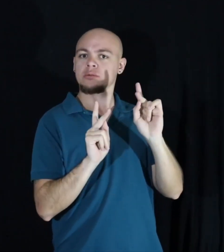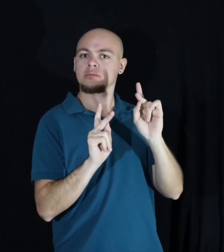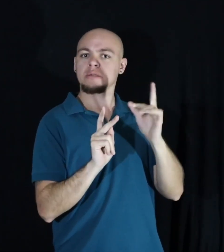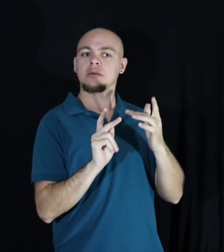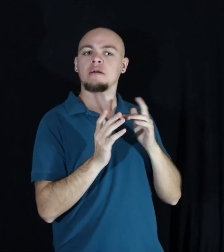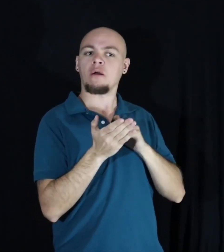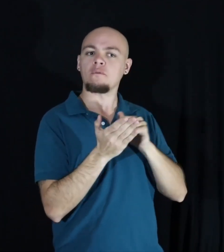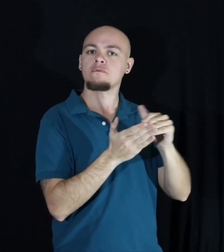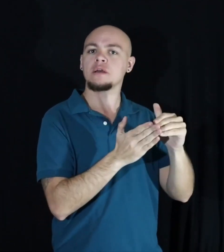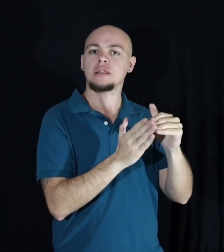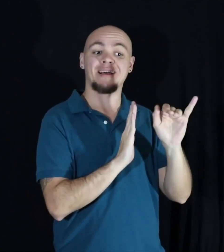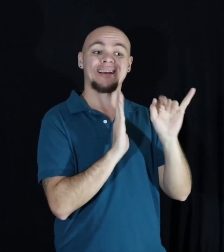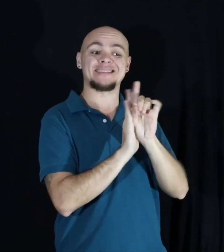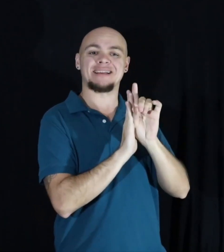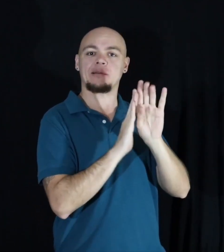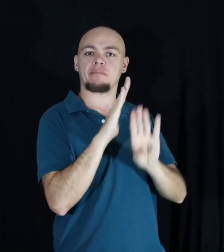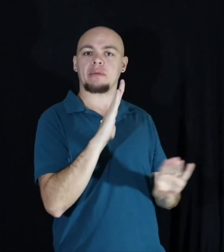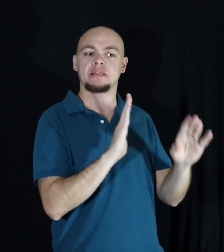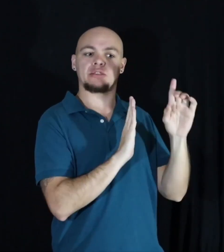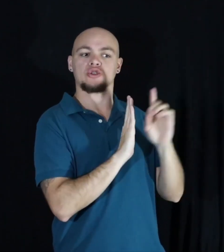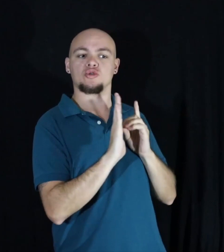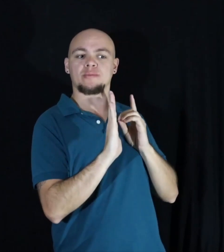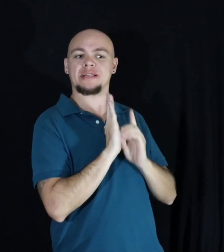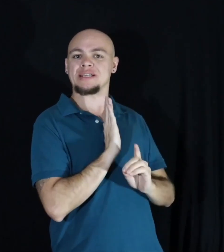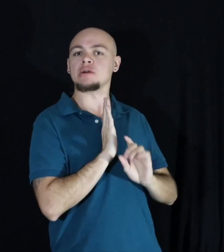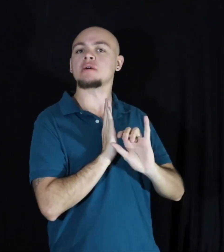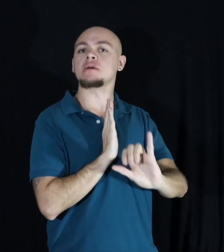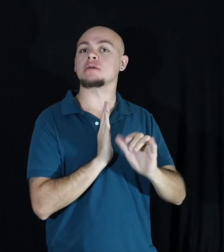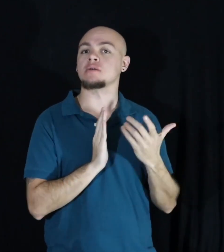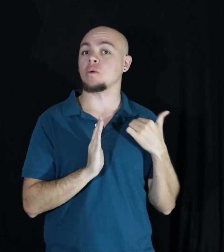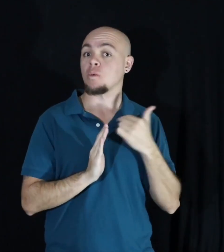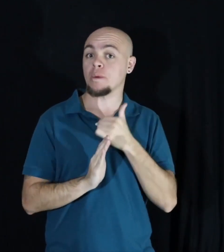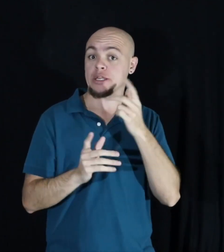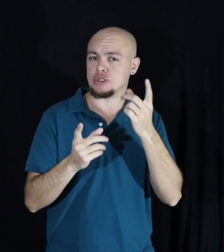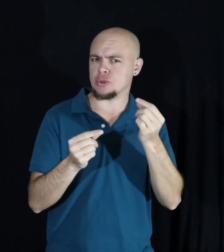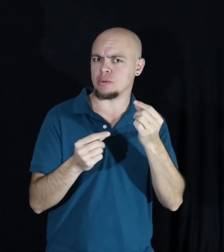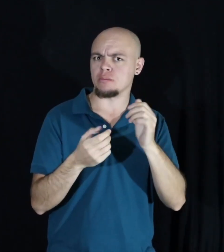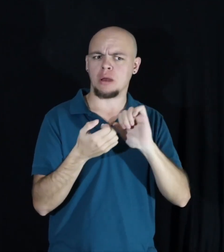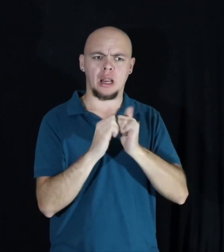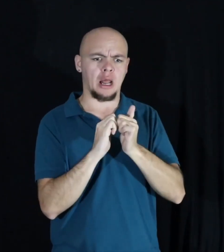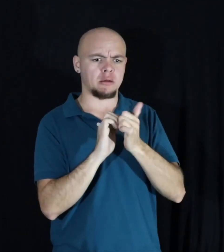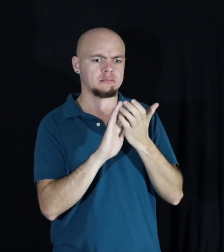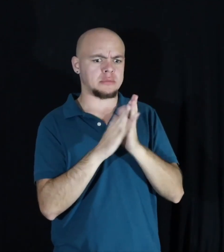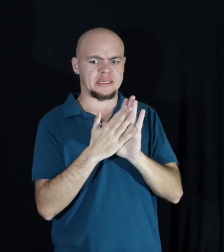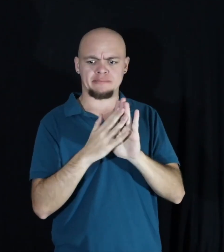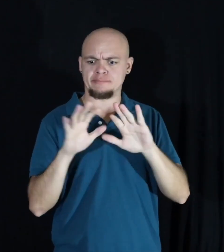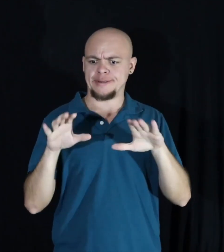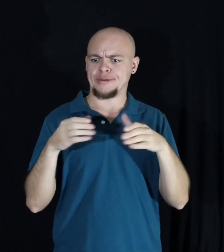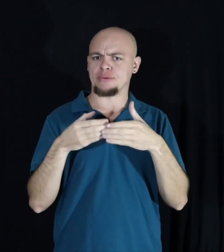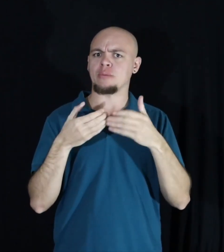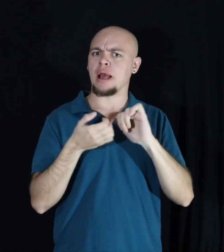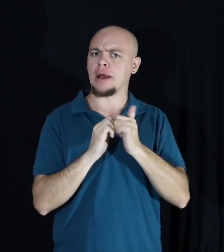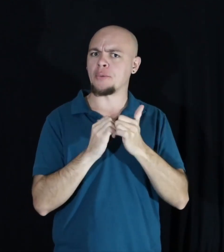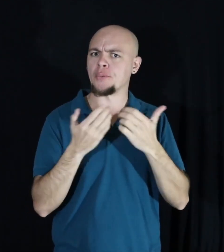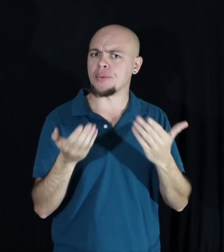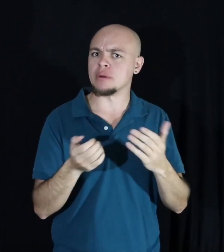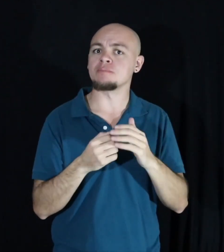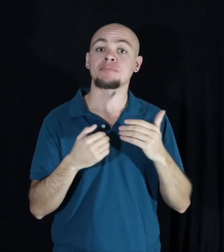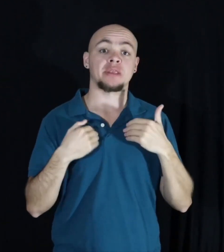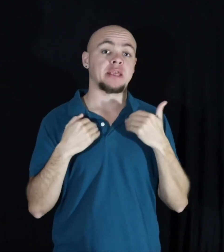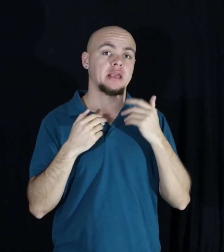of identity-based discrimination. So you've heard what we do, but how did we come to be? As we all know, young